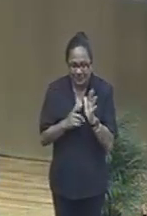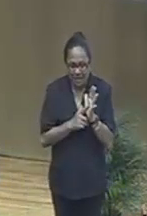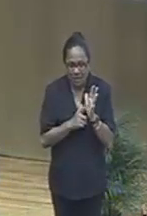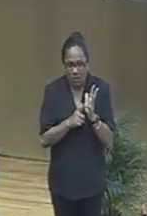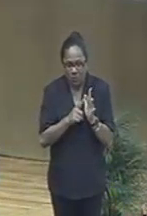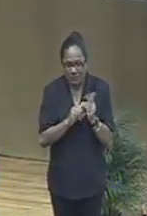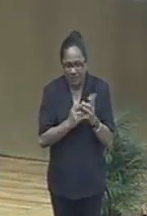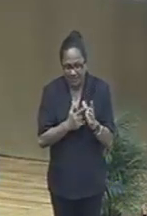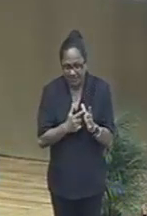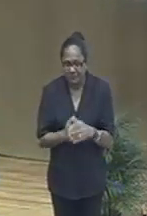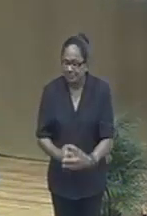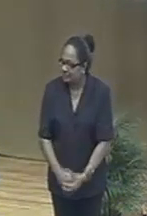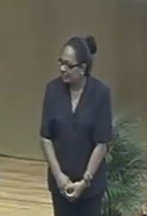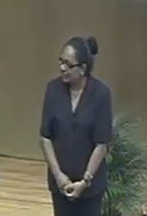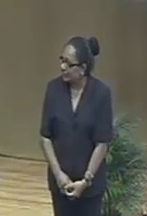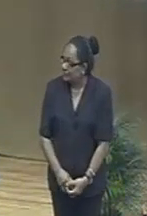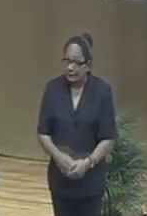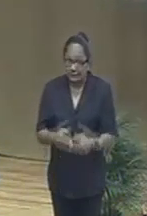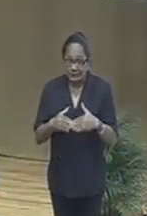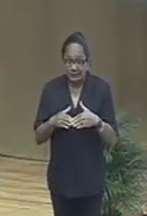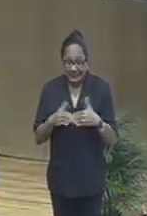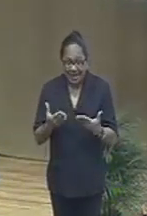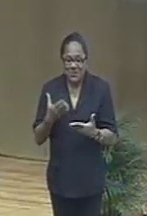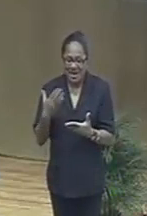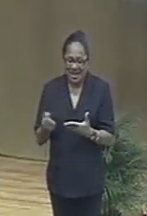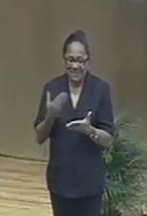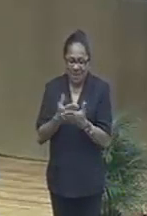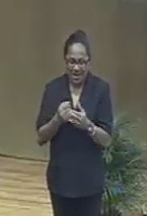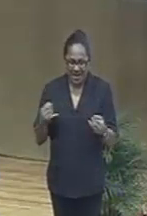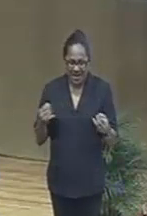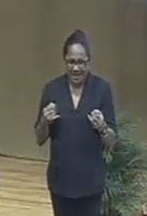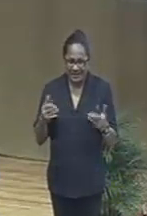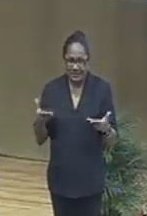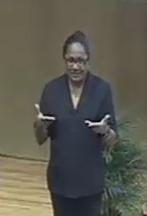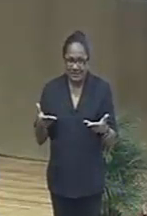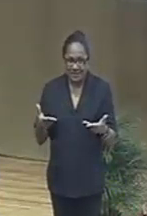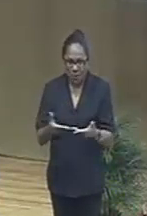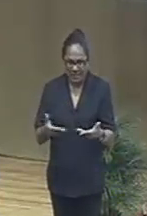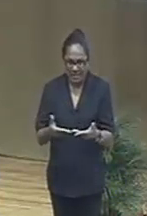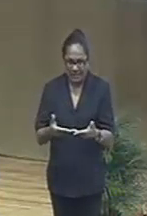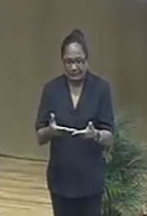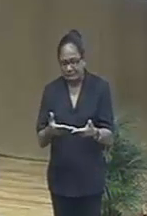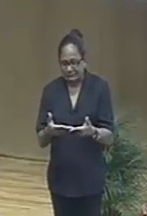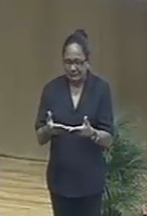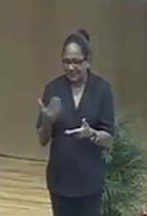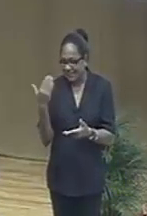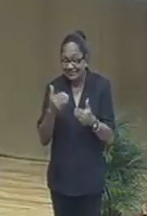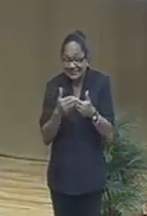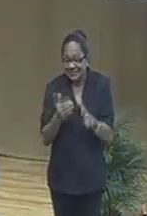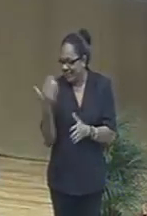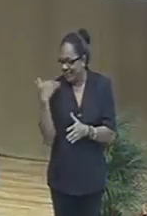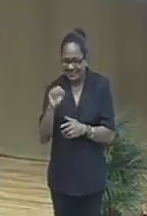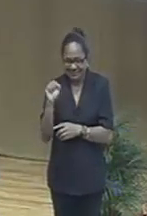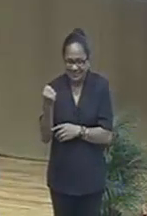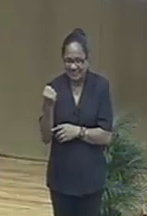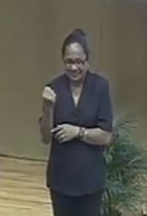I will just mention that we do now have online orientation. It's been started a little bit late last semester, and